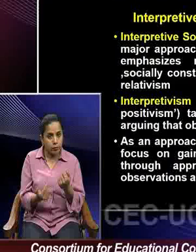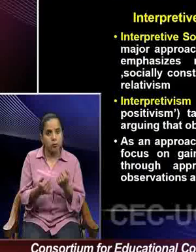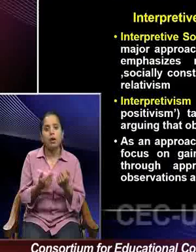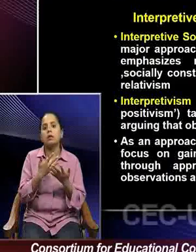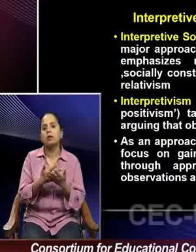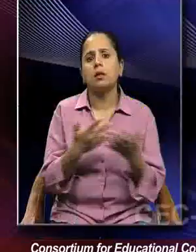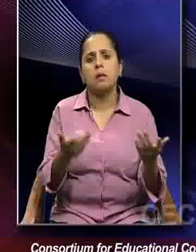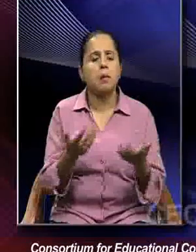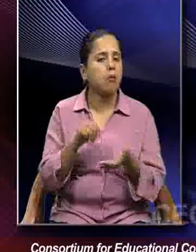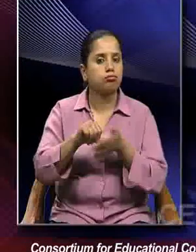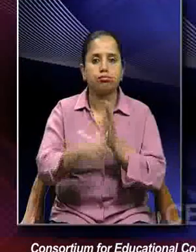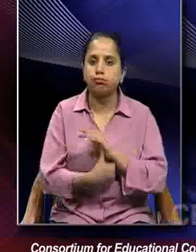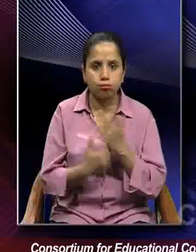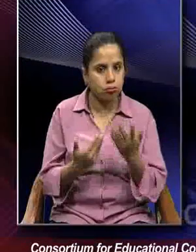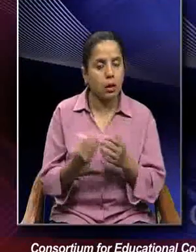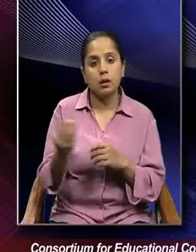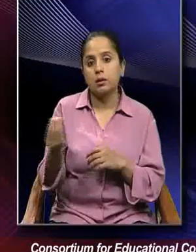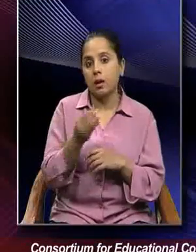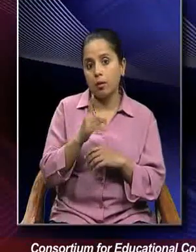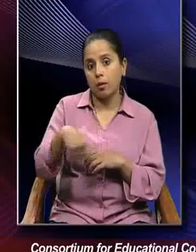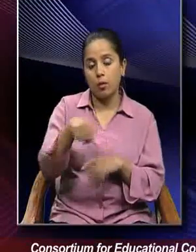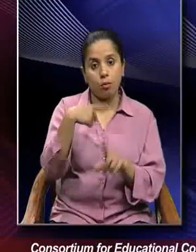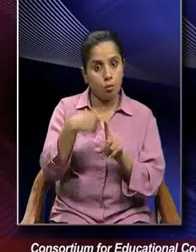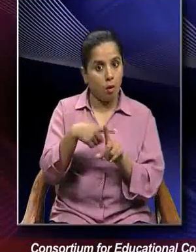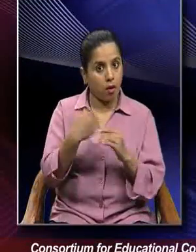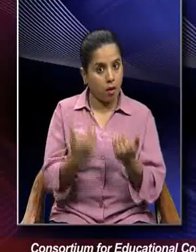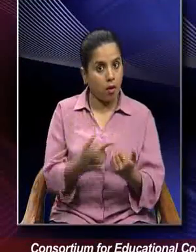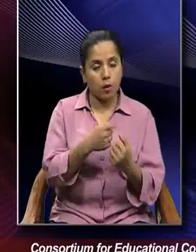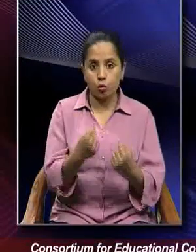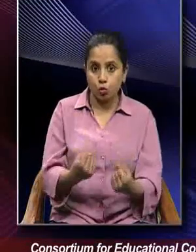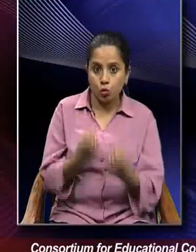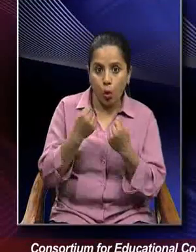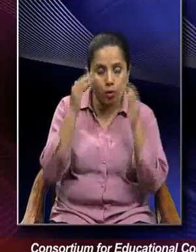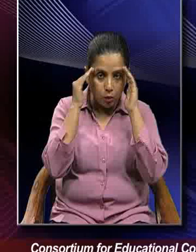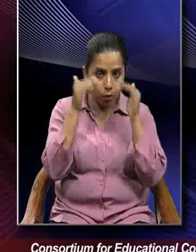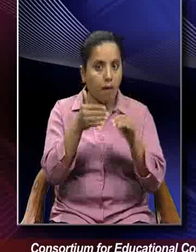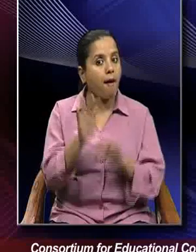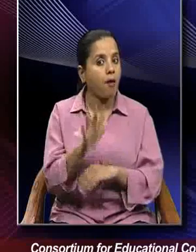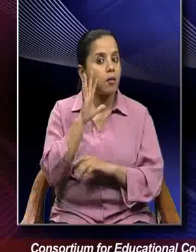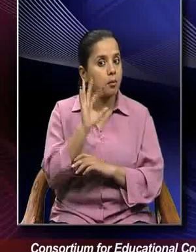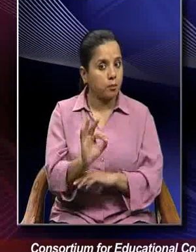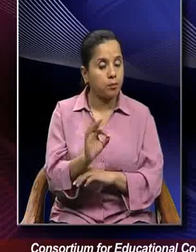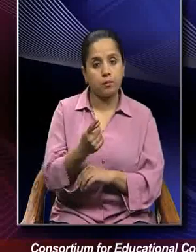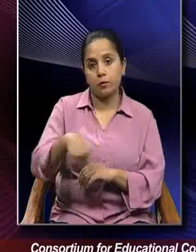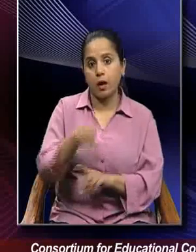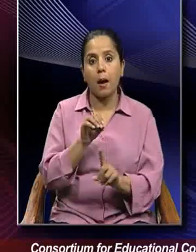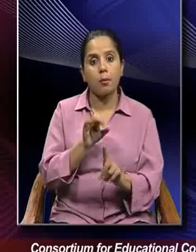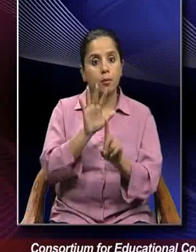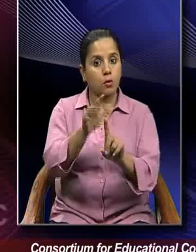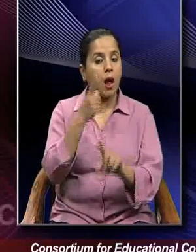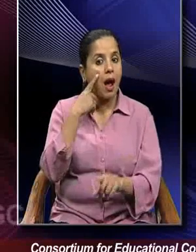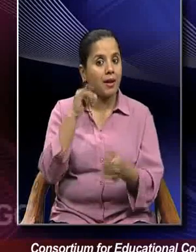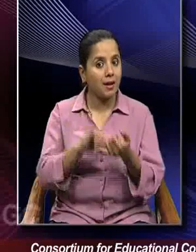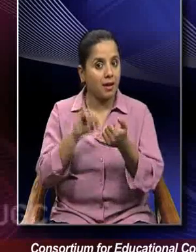is impossible, something on which positivist strongly emphasizes upon. As an approach,